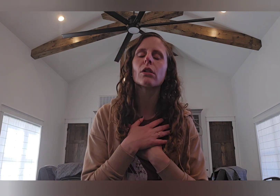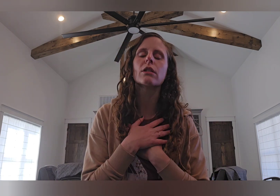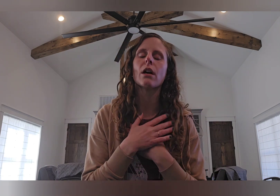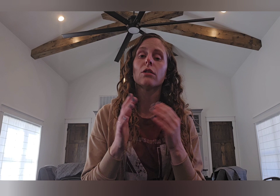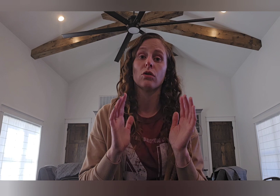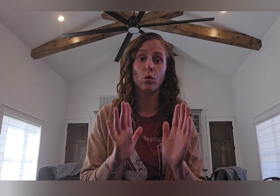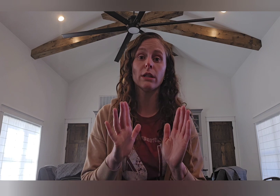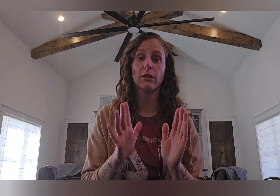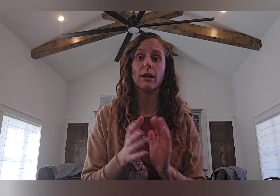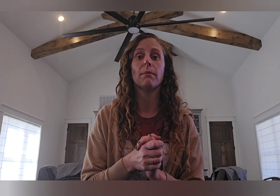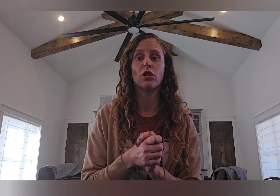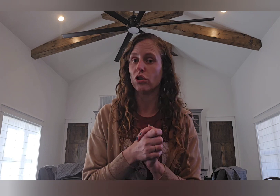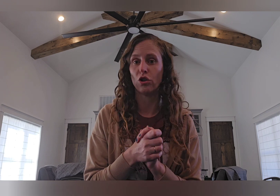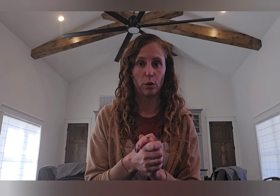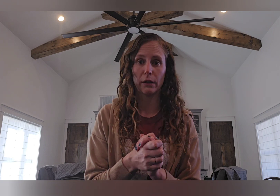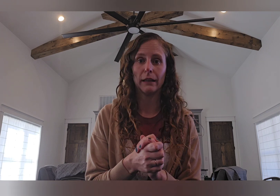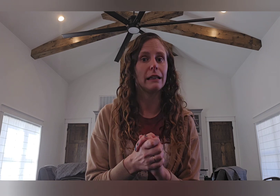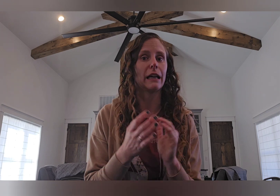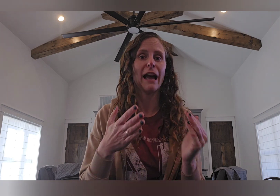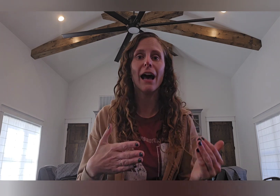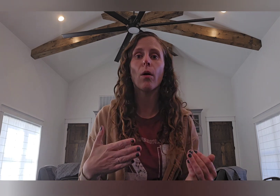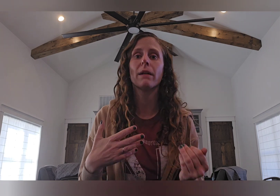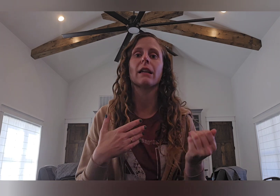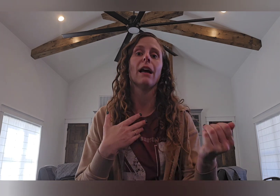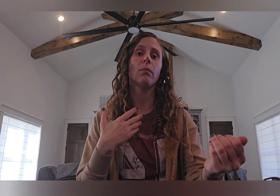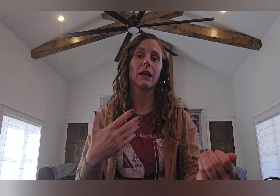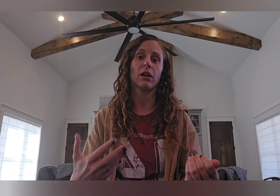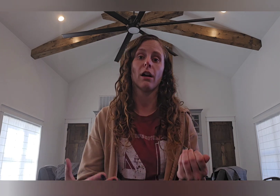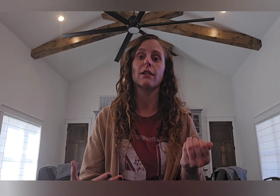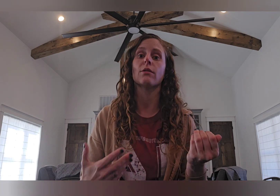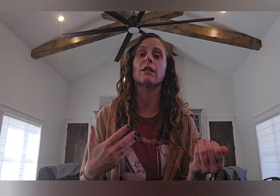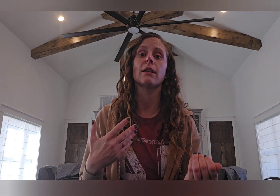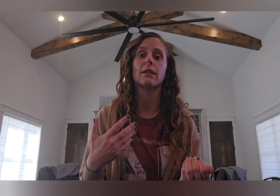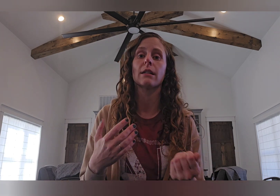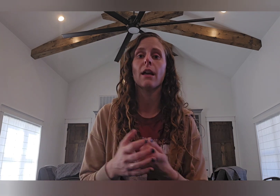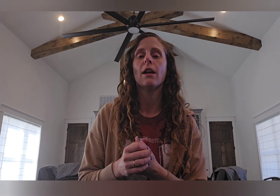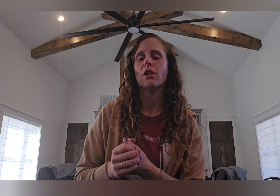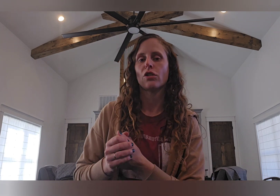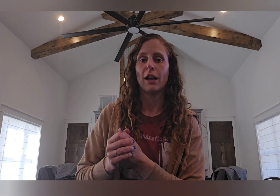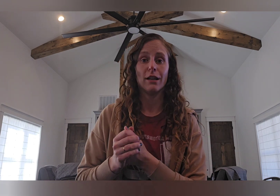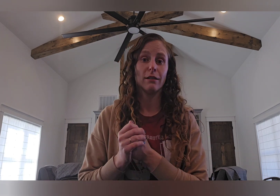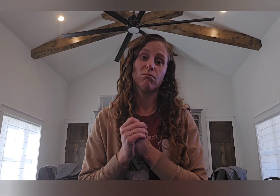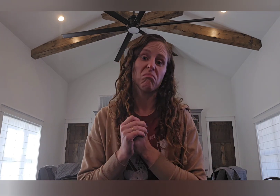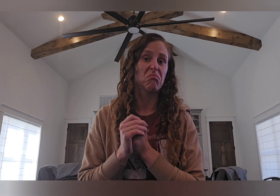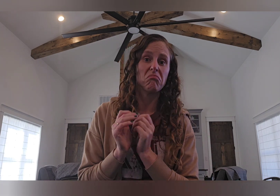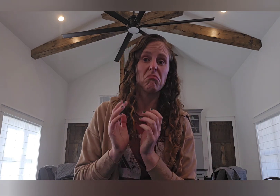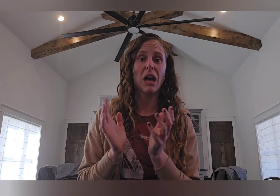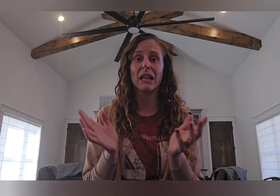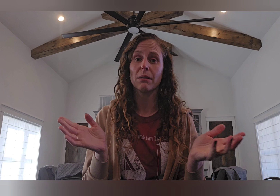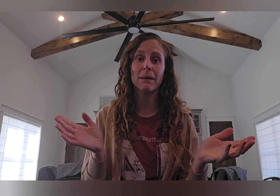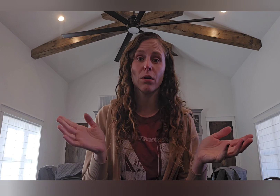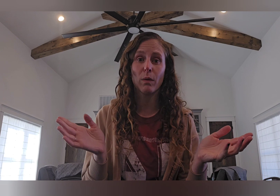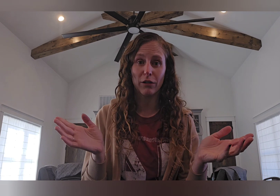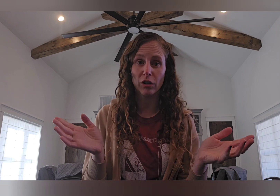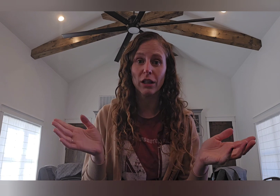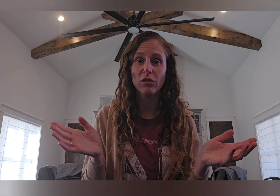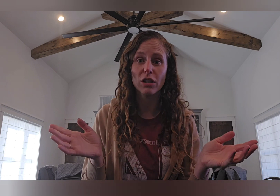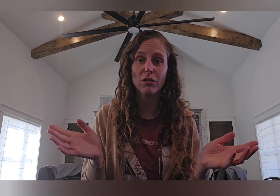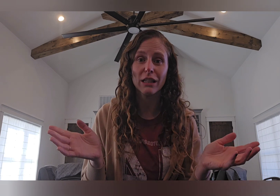feels so silly, but just do it. It's going to help. It's going to help get across those things. Try and ask the people around your kiddo to do these